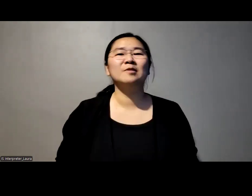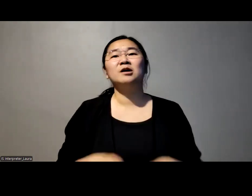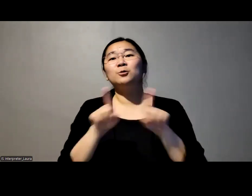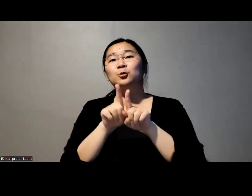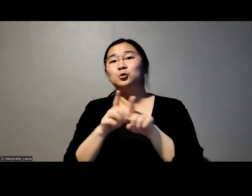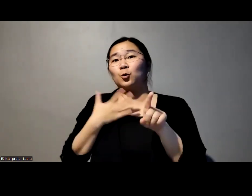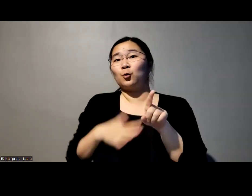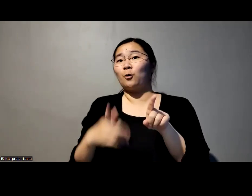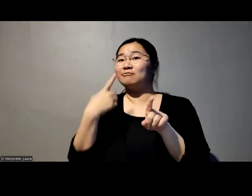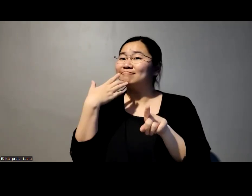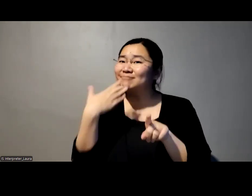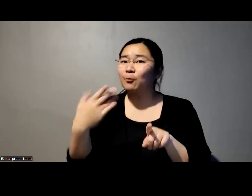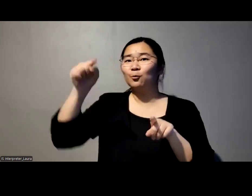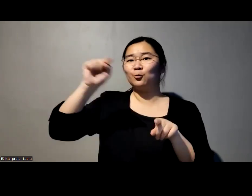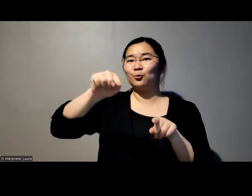your